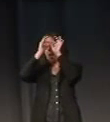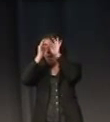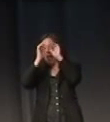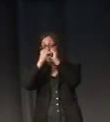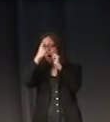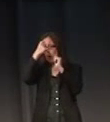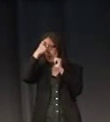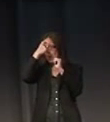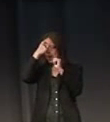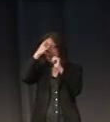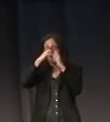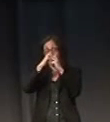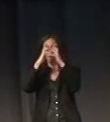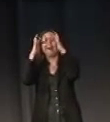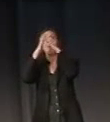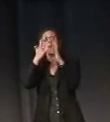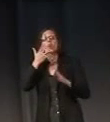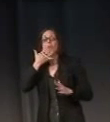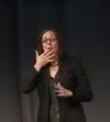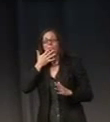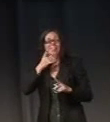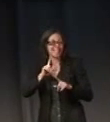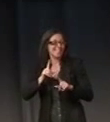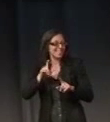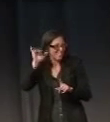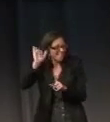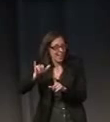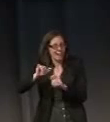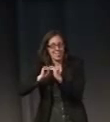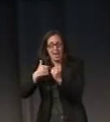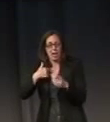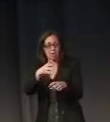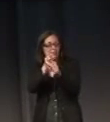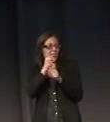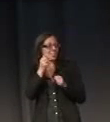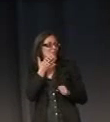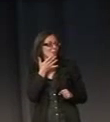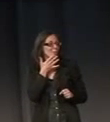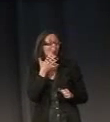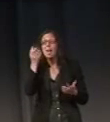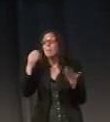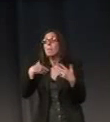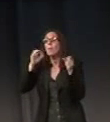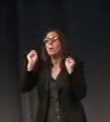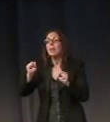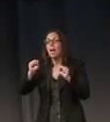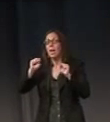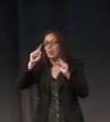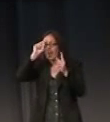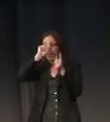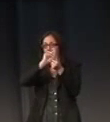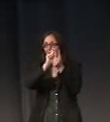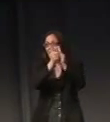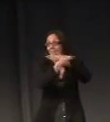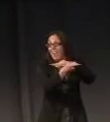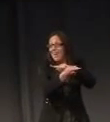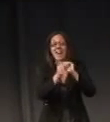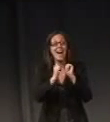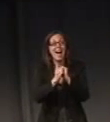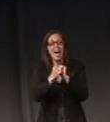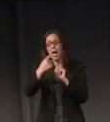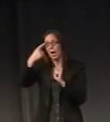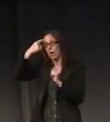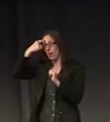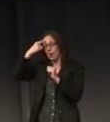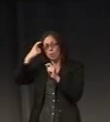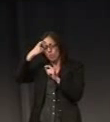reverse engineer our model of how color is represented by looking at the organization of color circuits in the brain. In